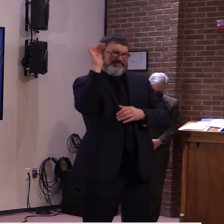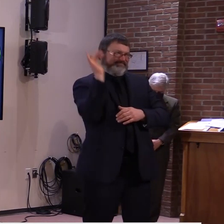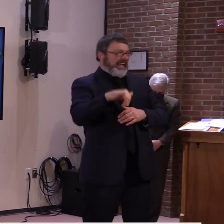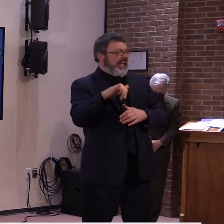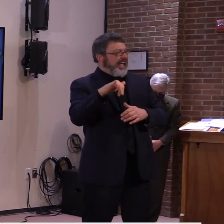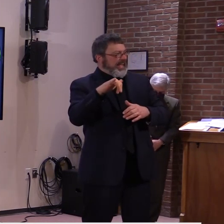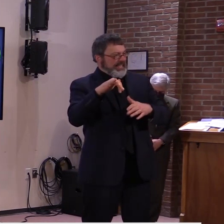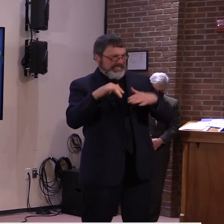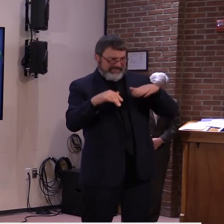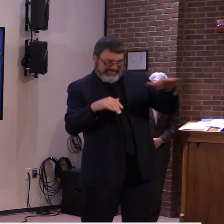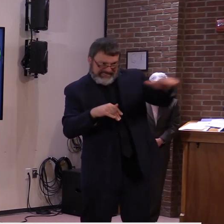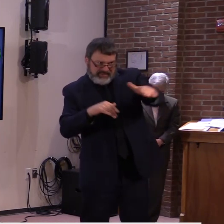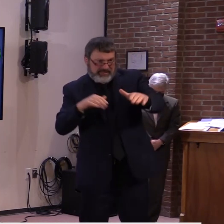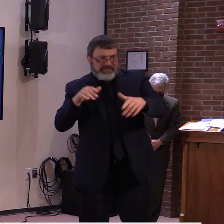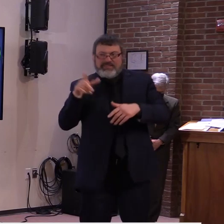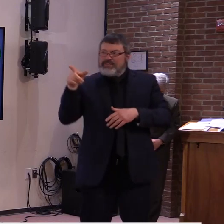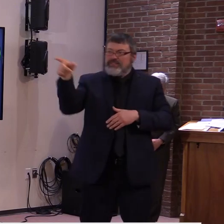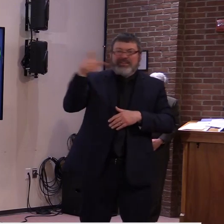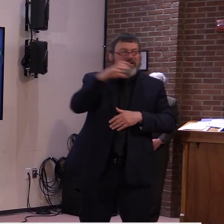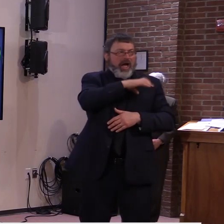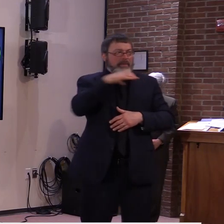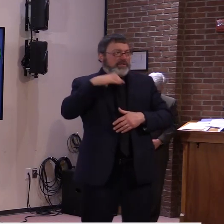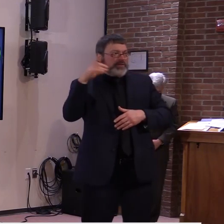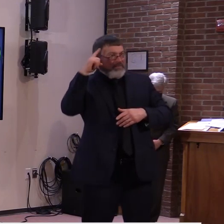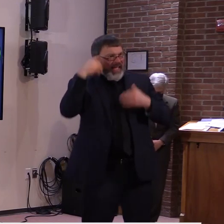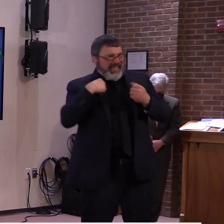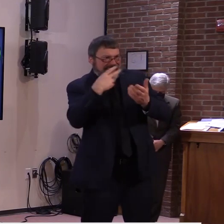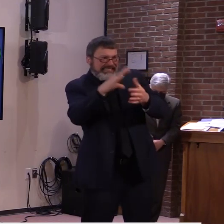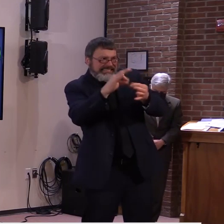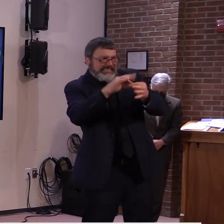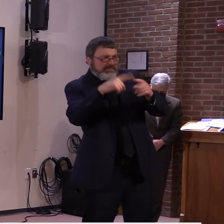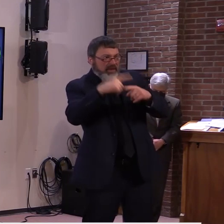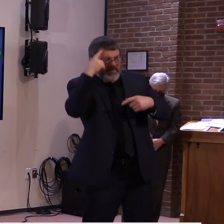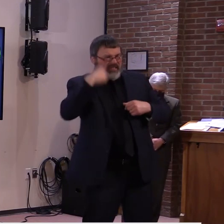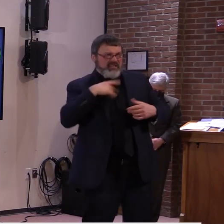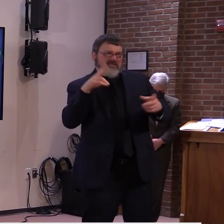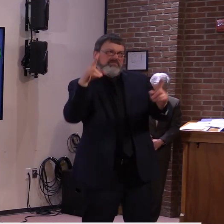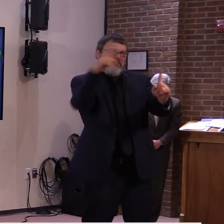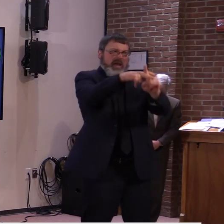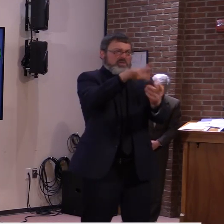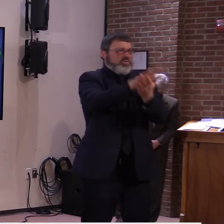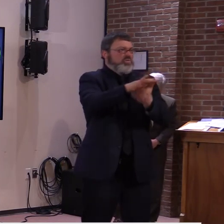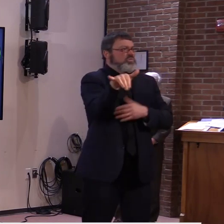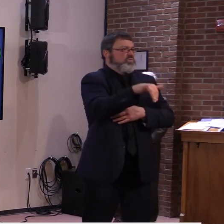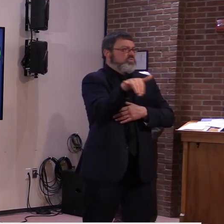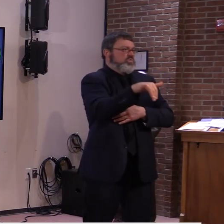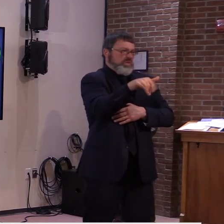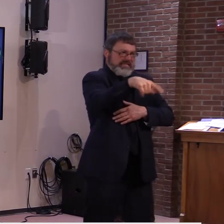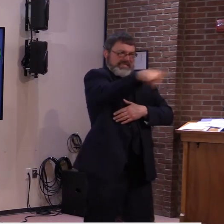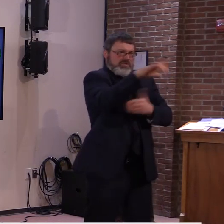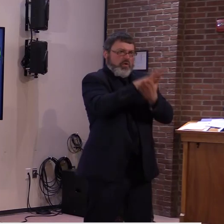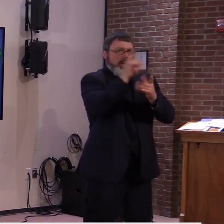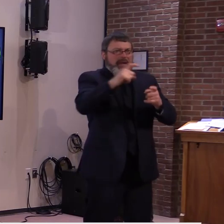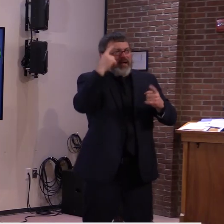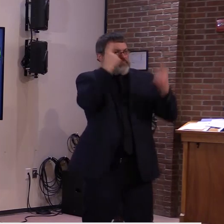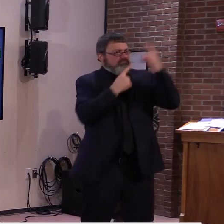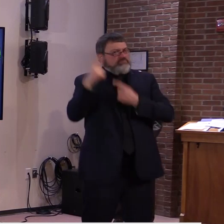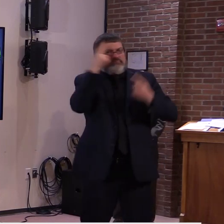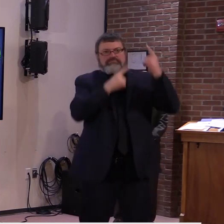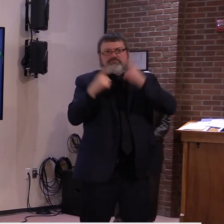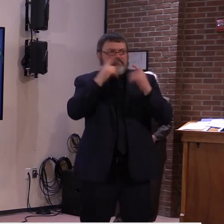we begin to deploy additional state resources to support them in this work. A good analogy to understand how this might play out